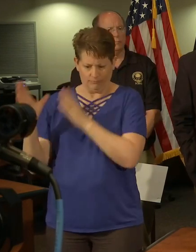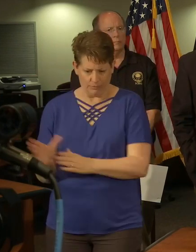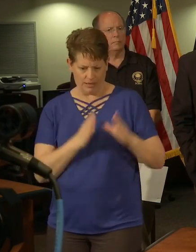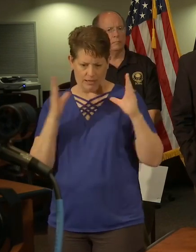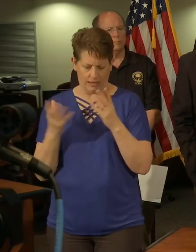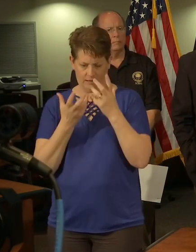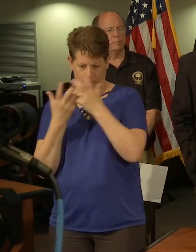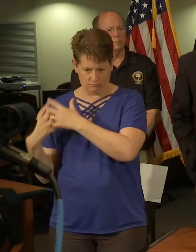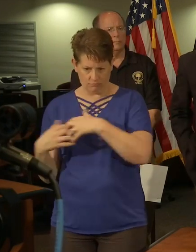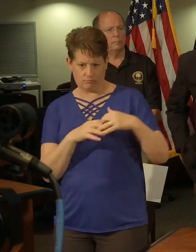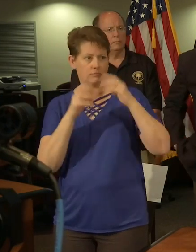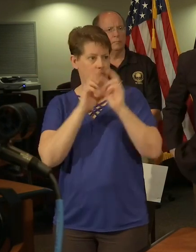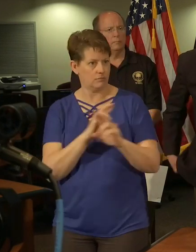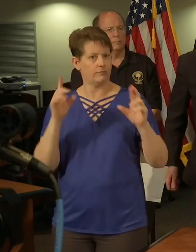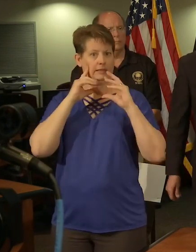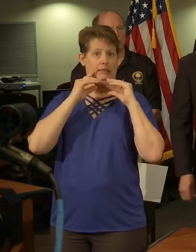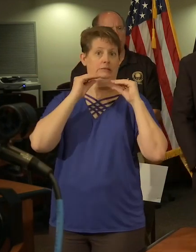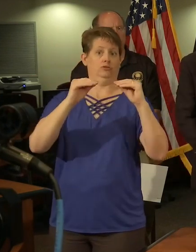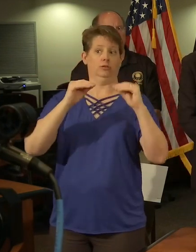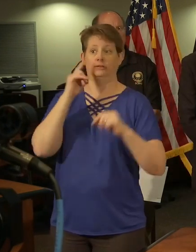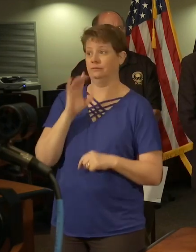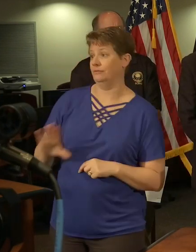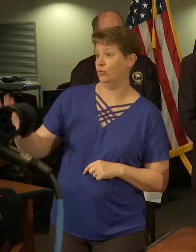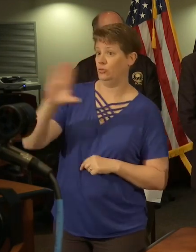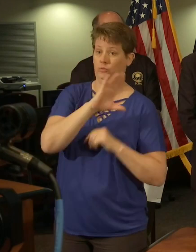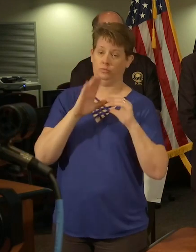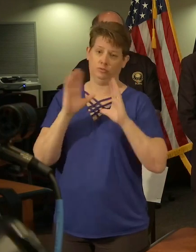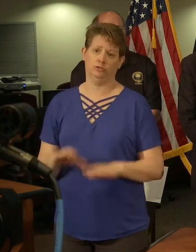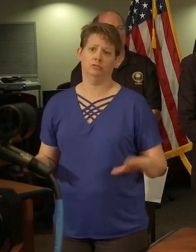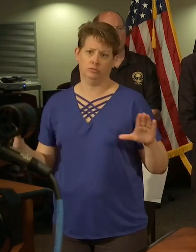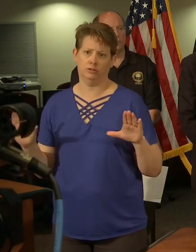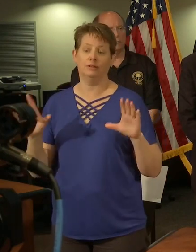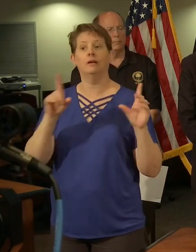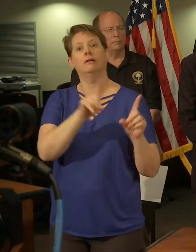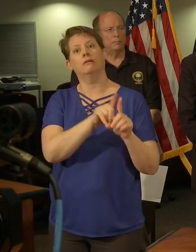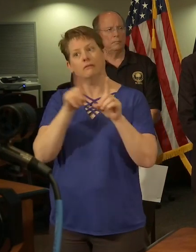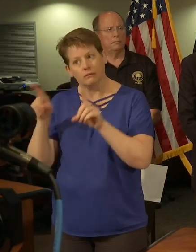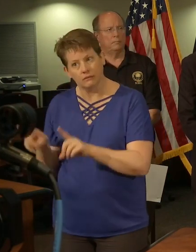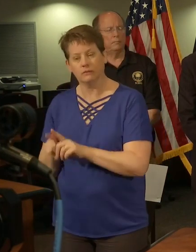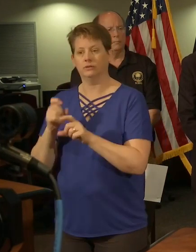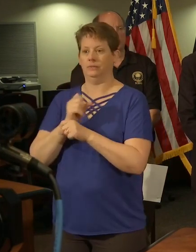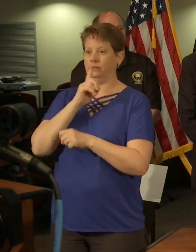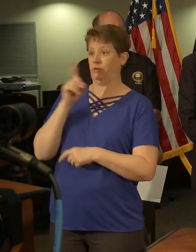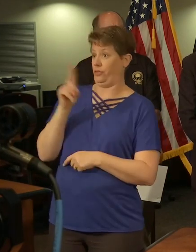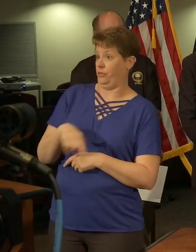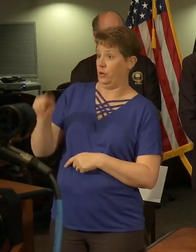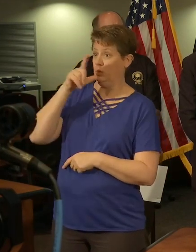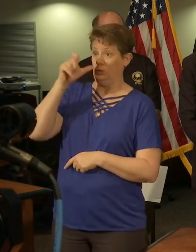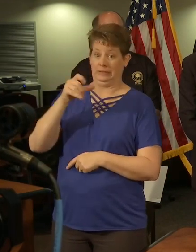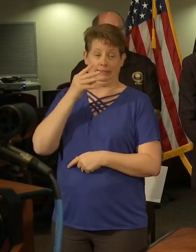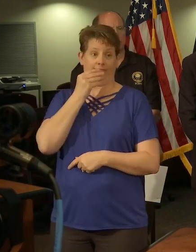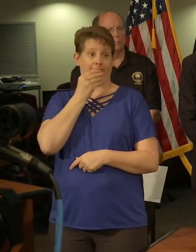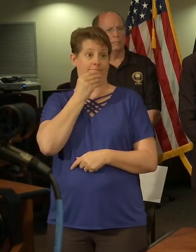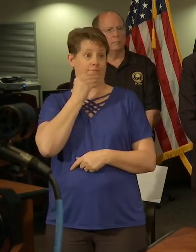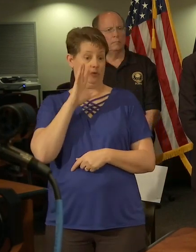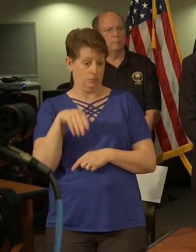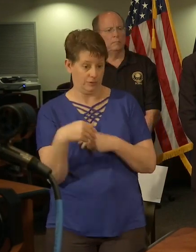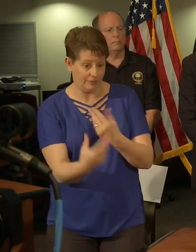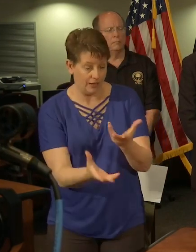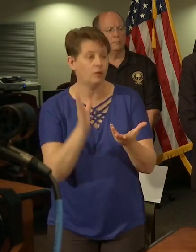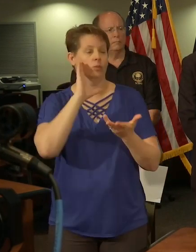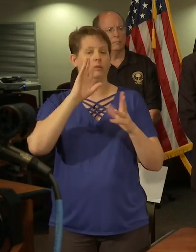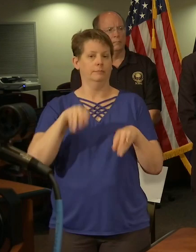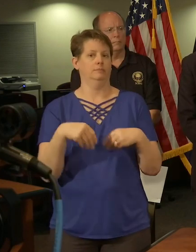to continue instruction for your children, and also to be sure that those who need to be fed will be